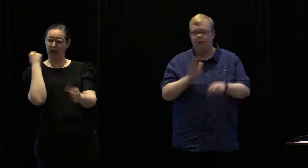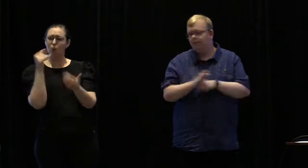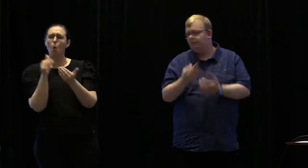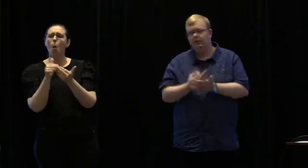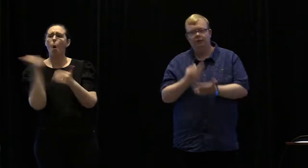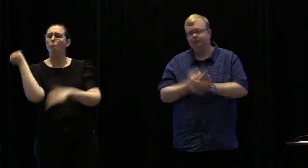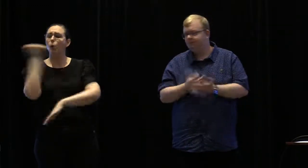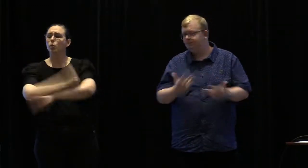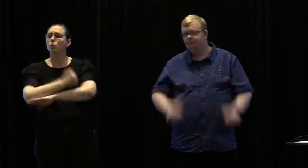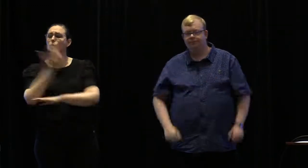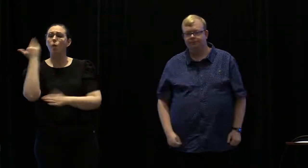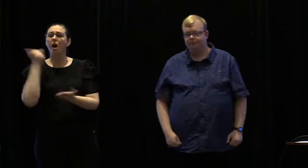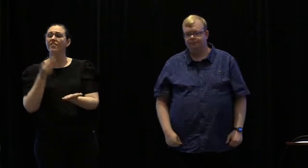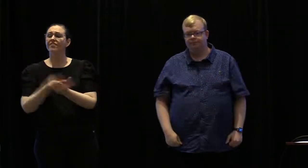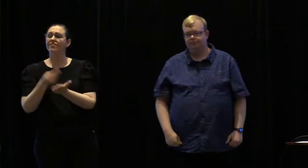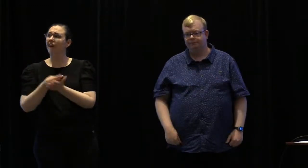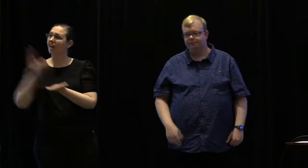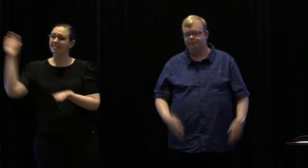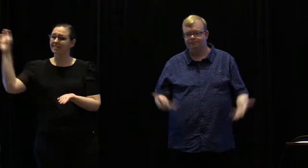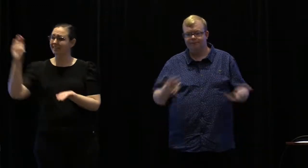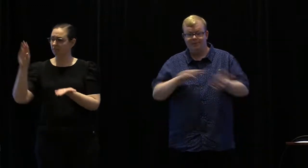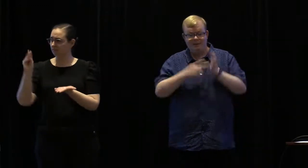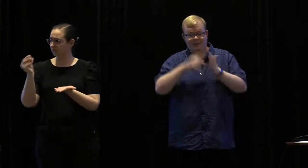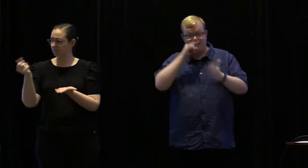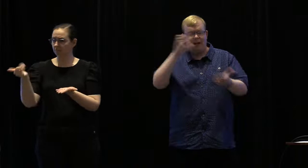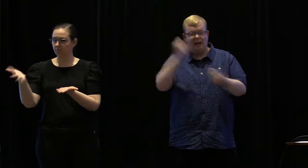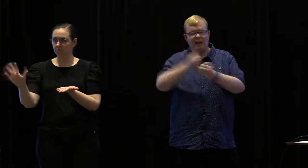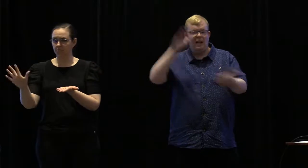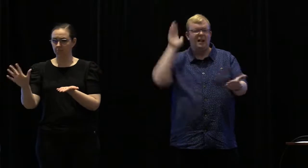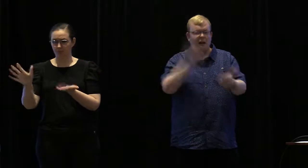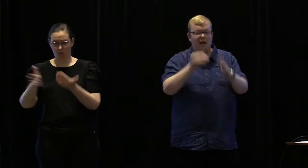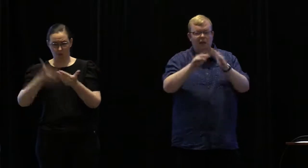almost closed last year because of insufficient funding.